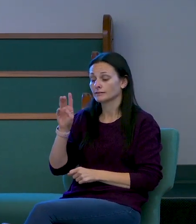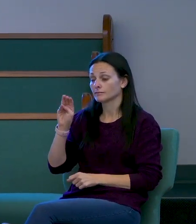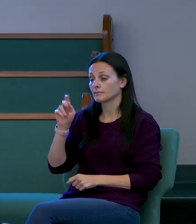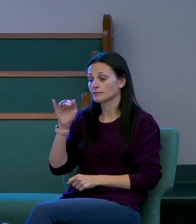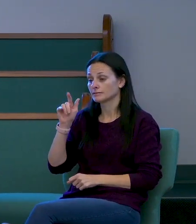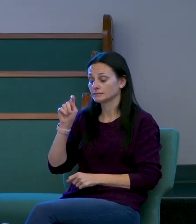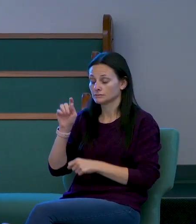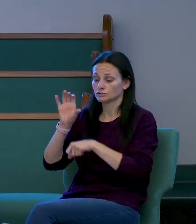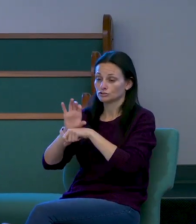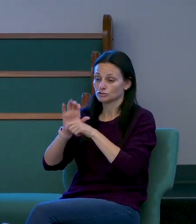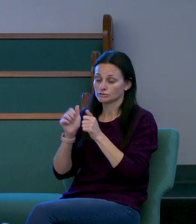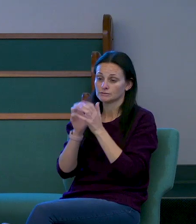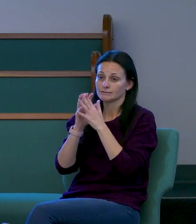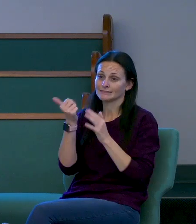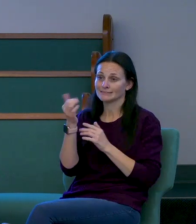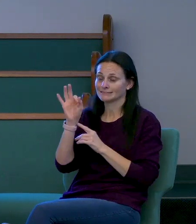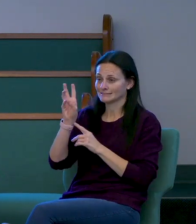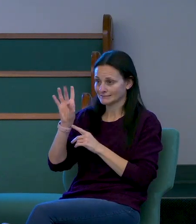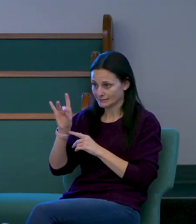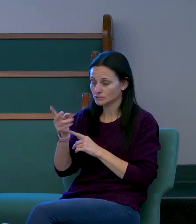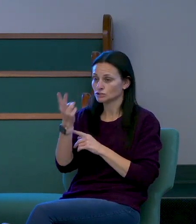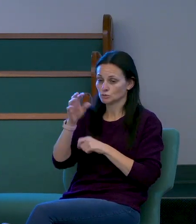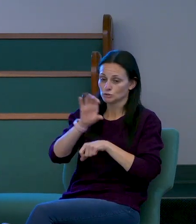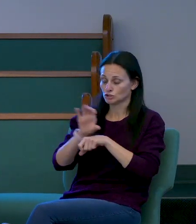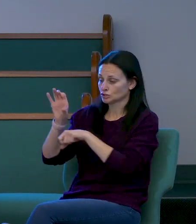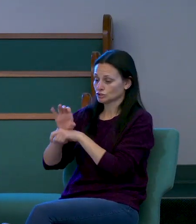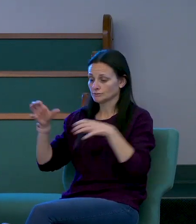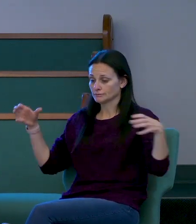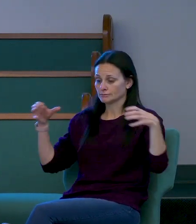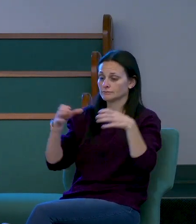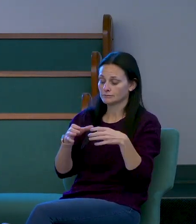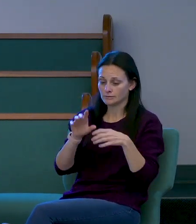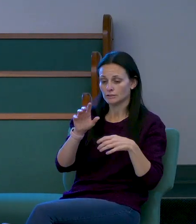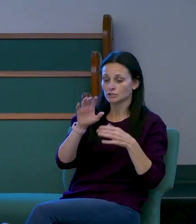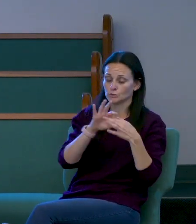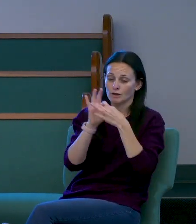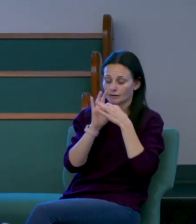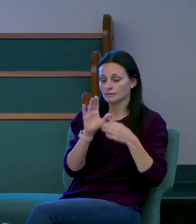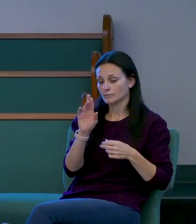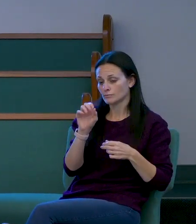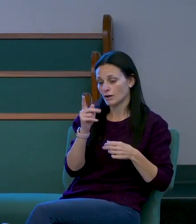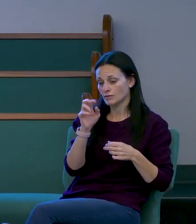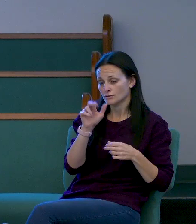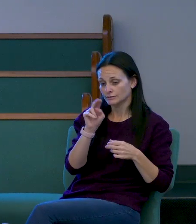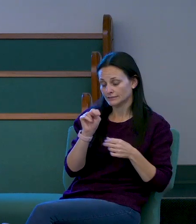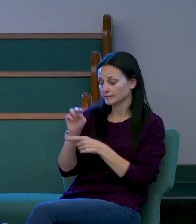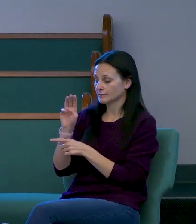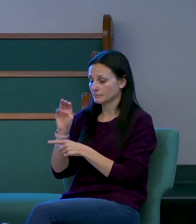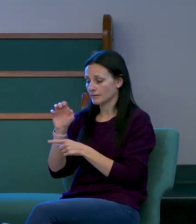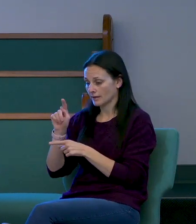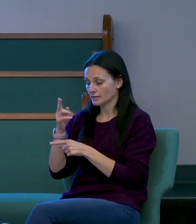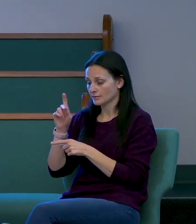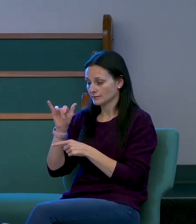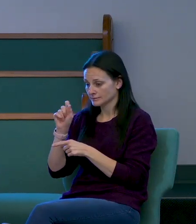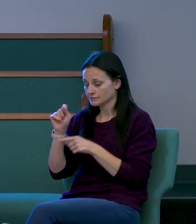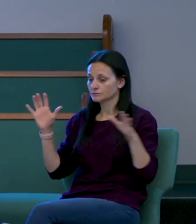in 1968, two churches coming together, the United Brethren and the Methodist, and so we got united